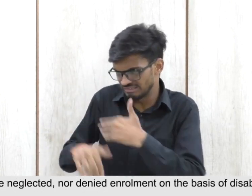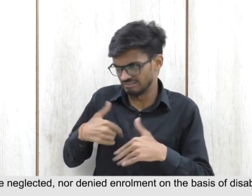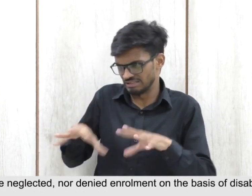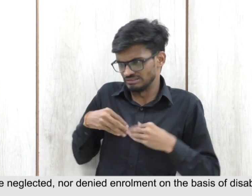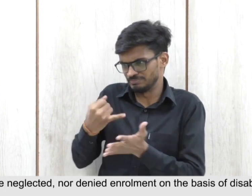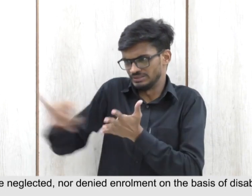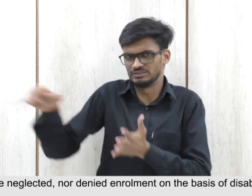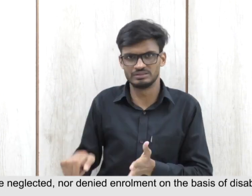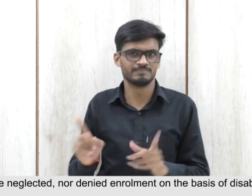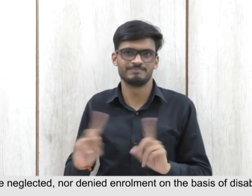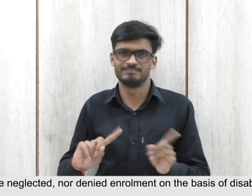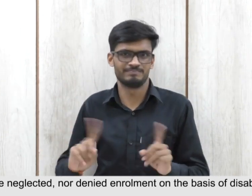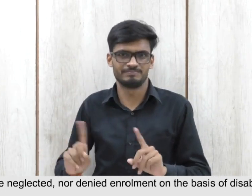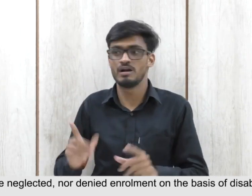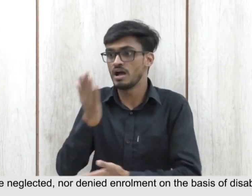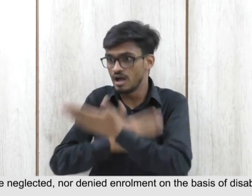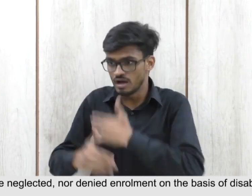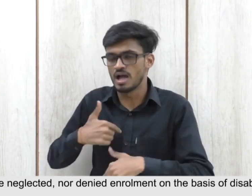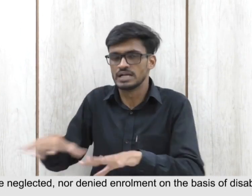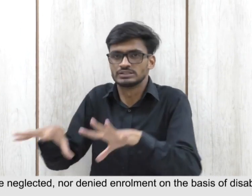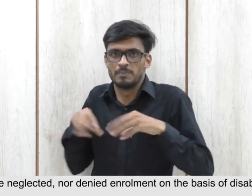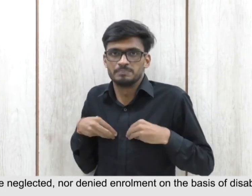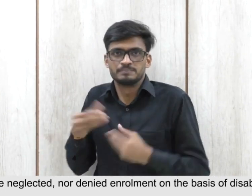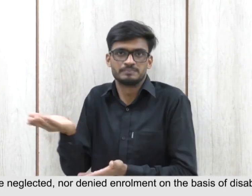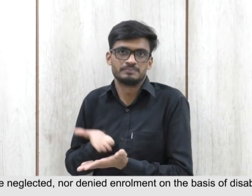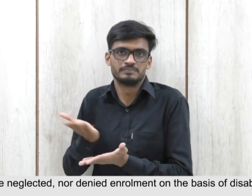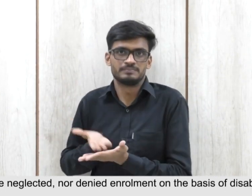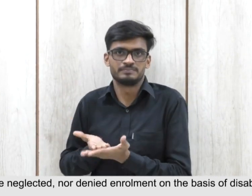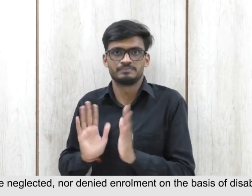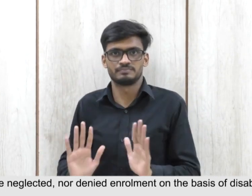nor denied enrollment on the basis of disability concerns.